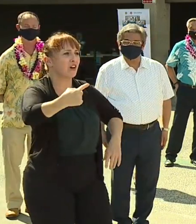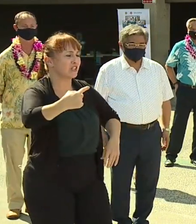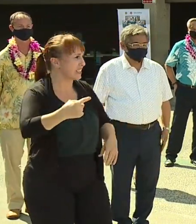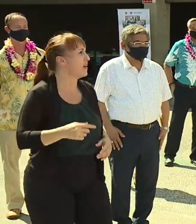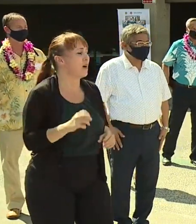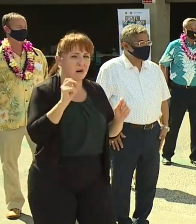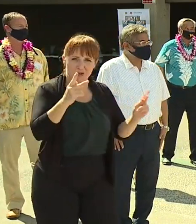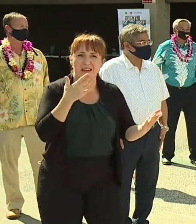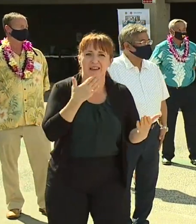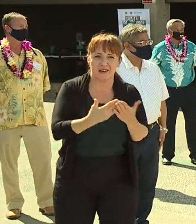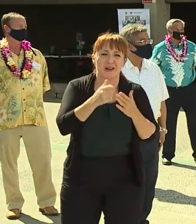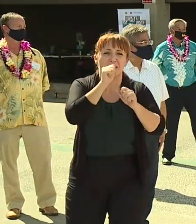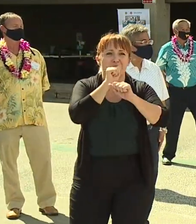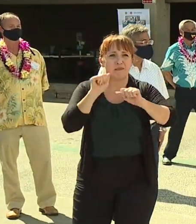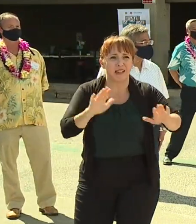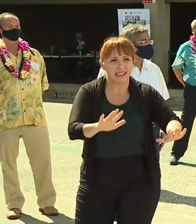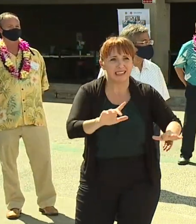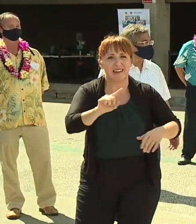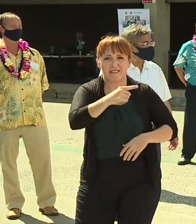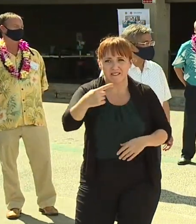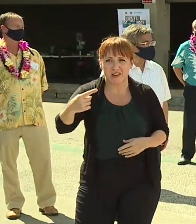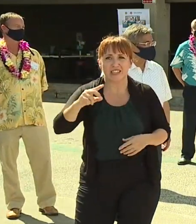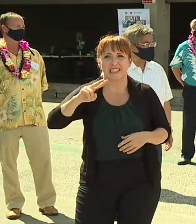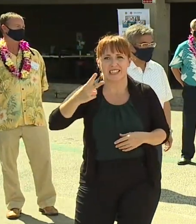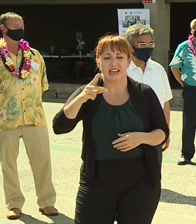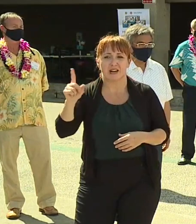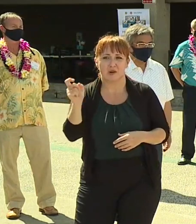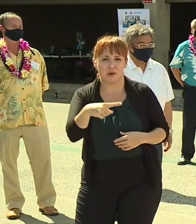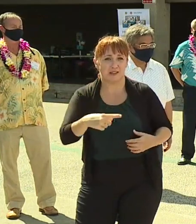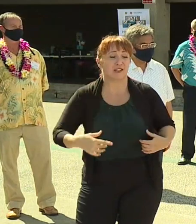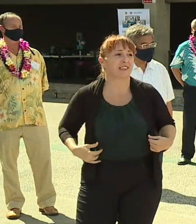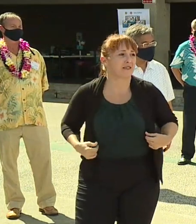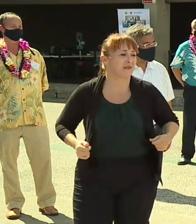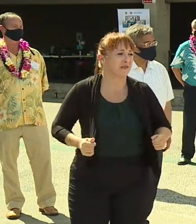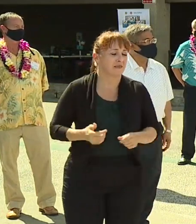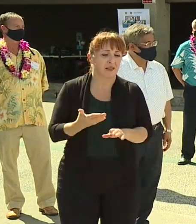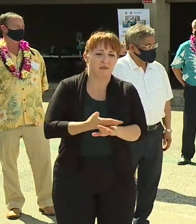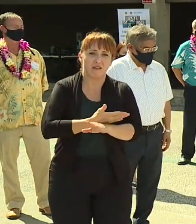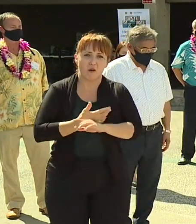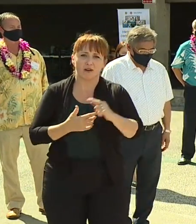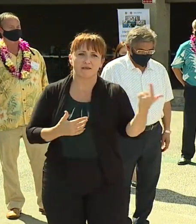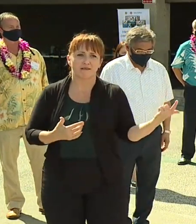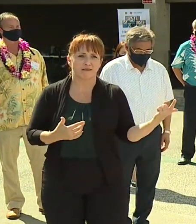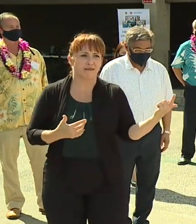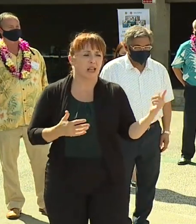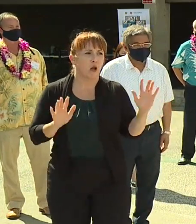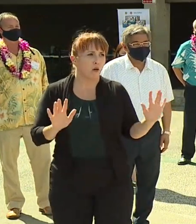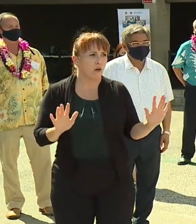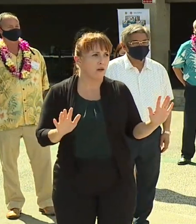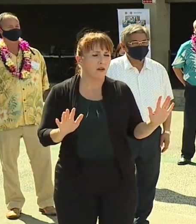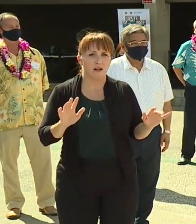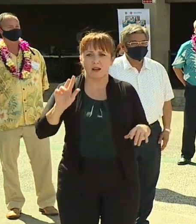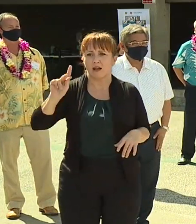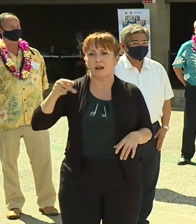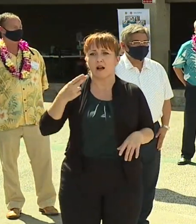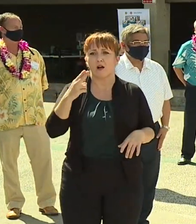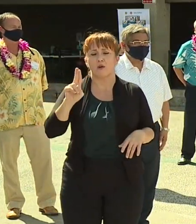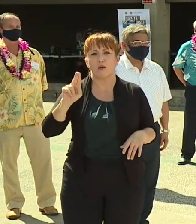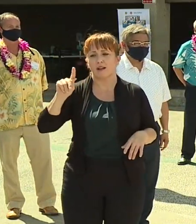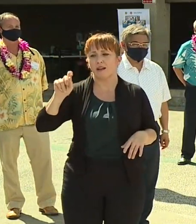first. Okay, good. And then we'll come back for questions. Okay. So before we turn over, Kahu Ke